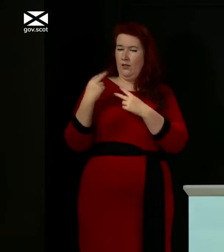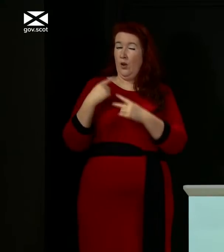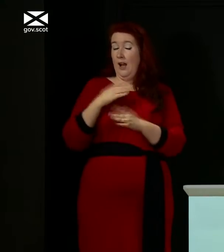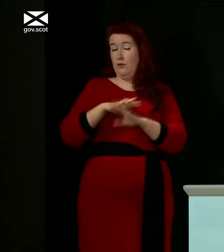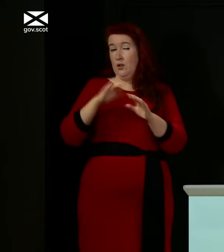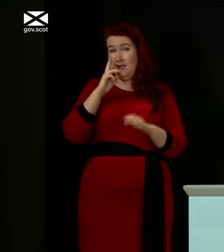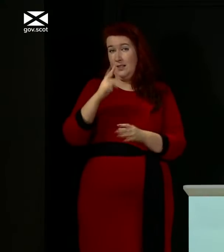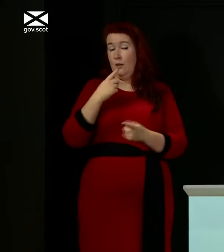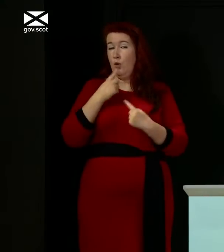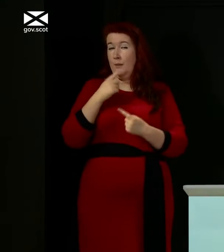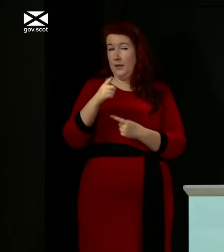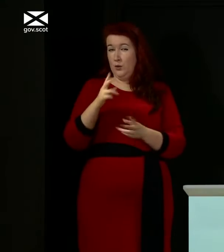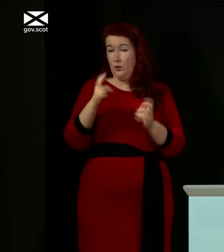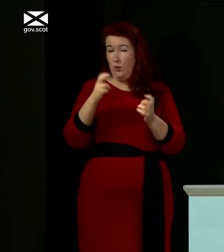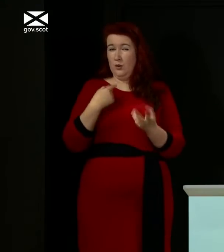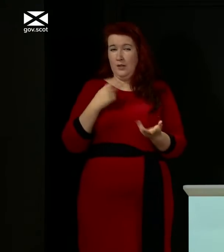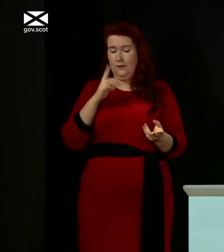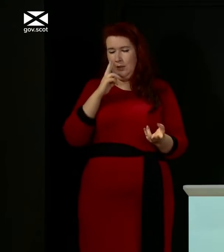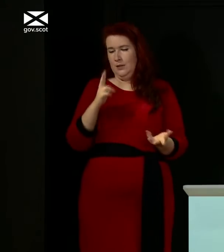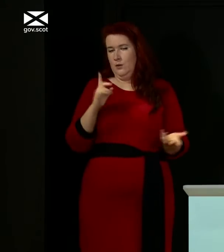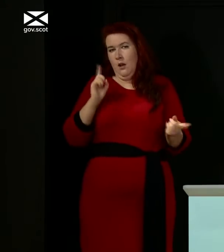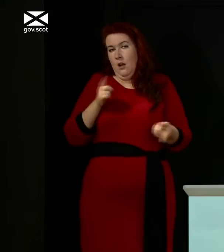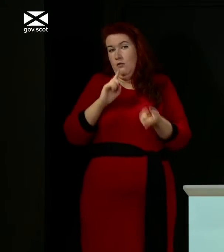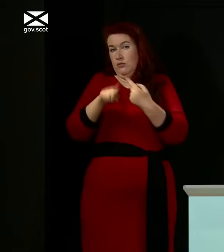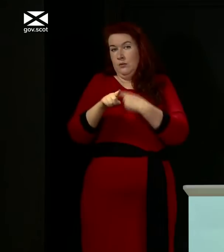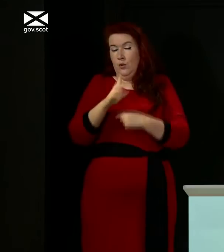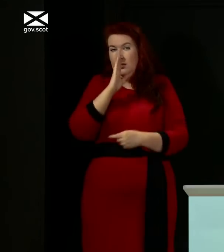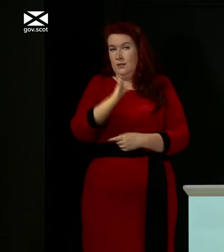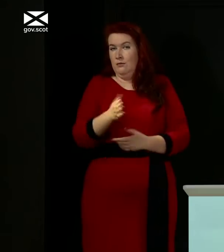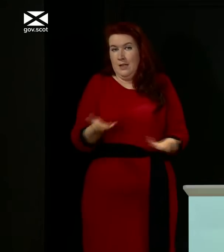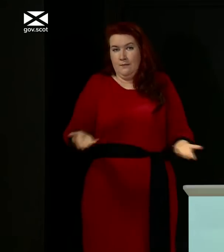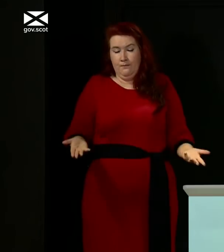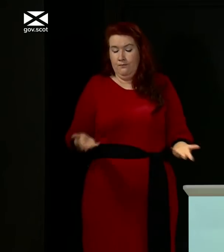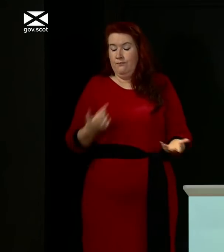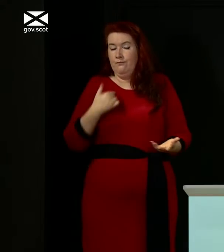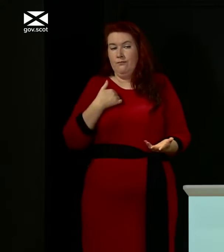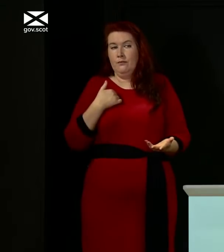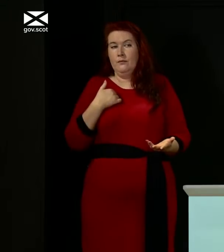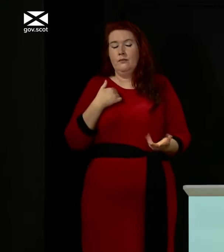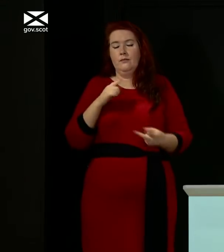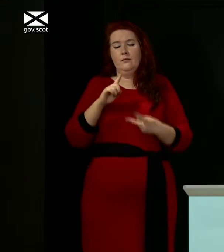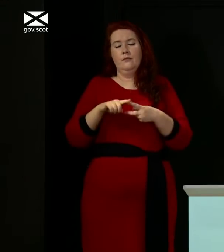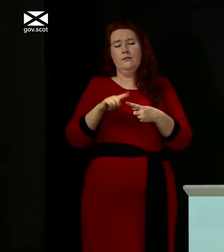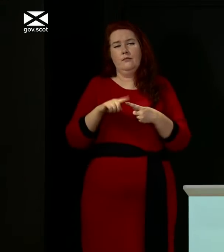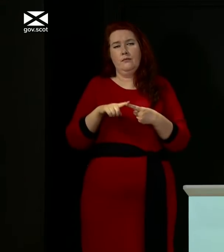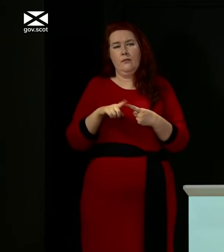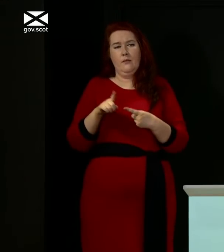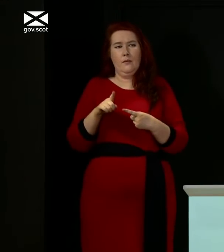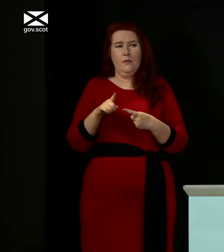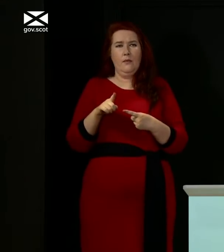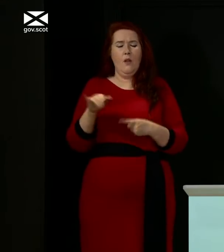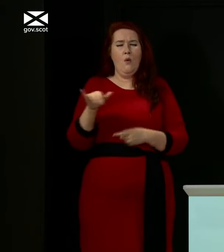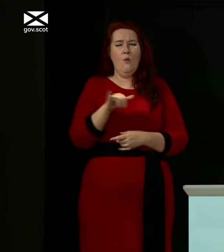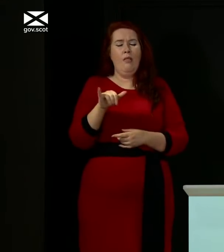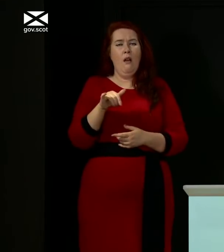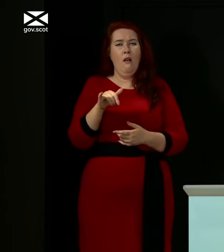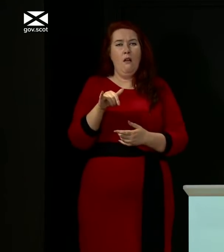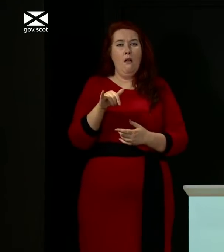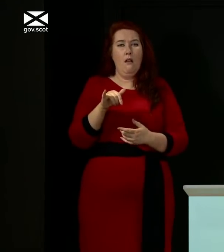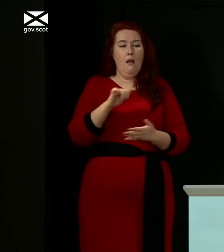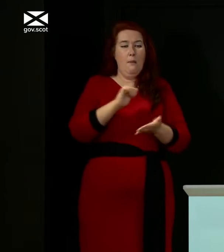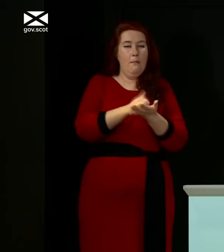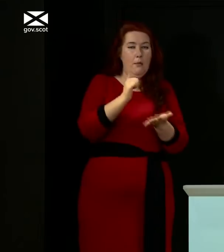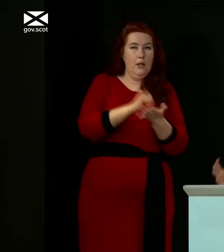so I'm not going to respond to them directly. In terms of whether we publish